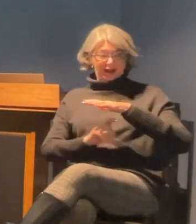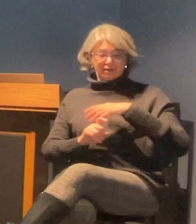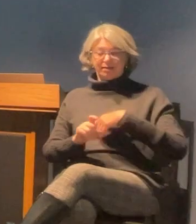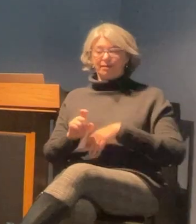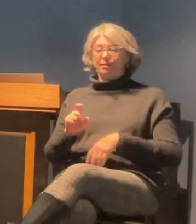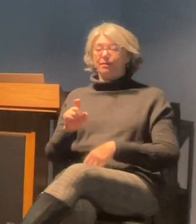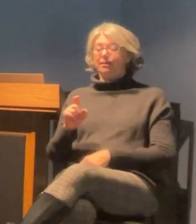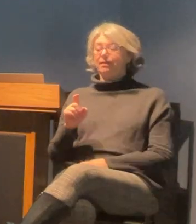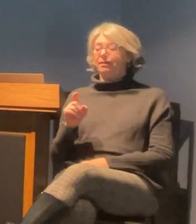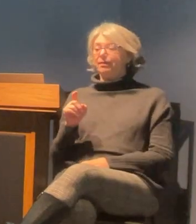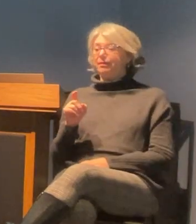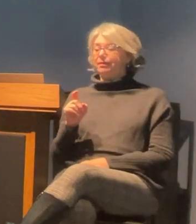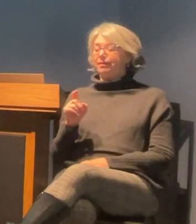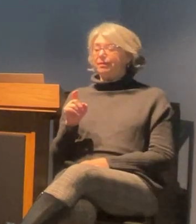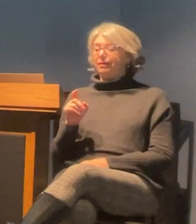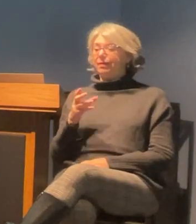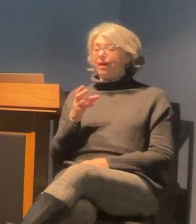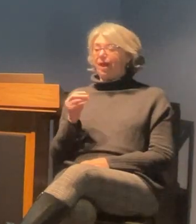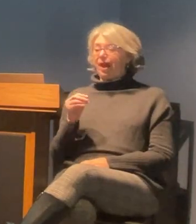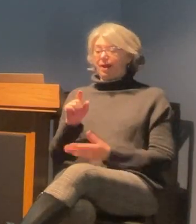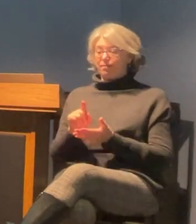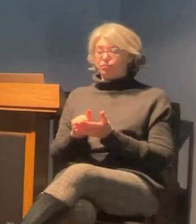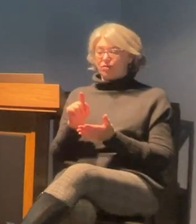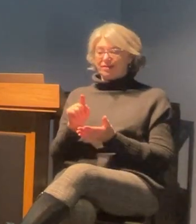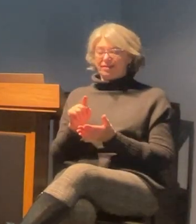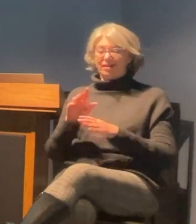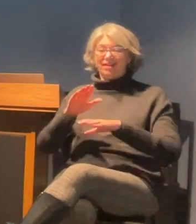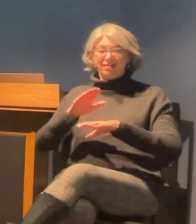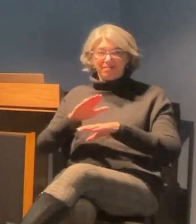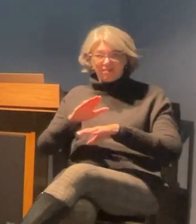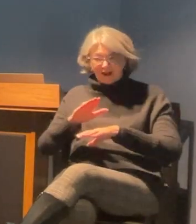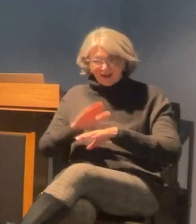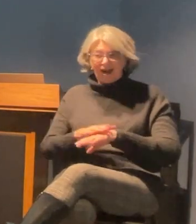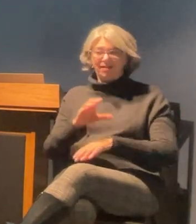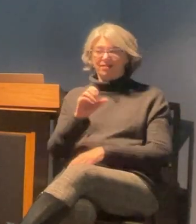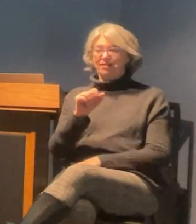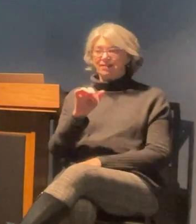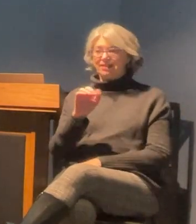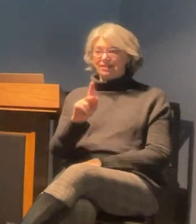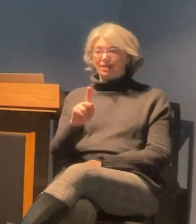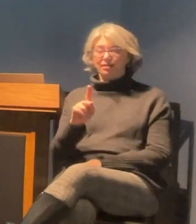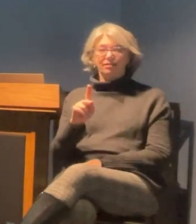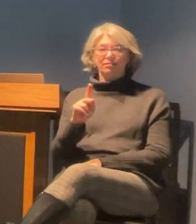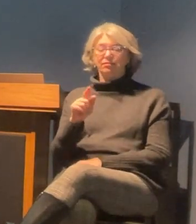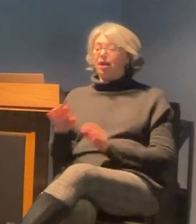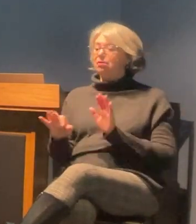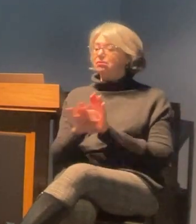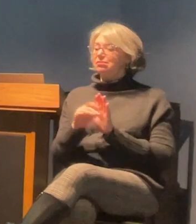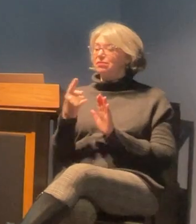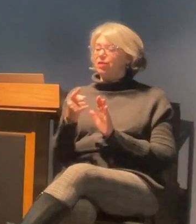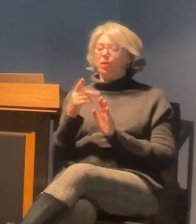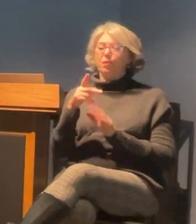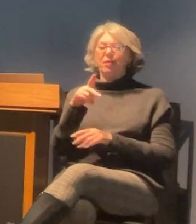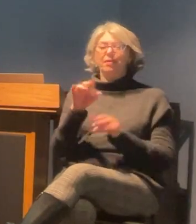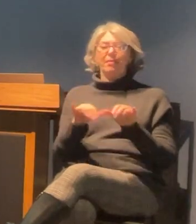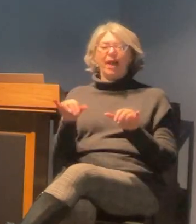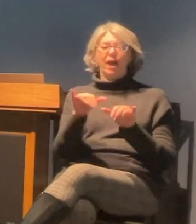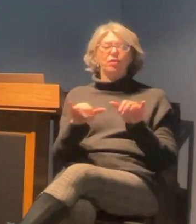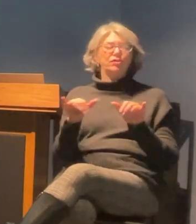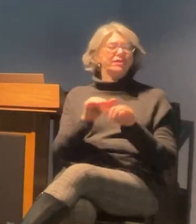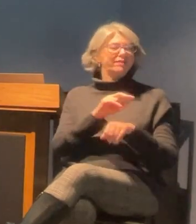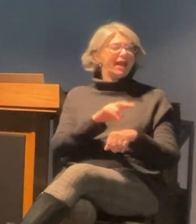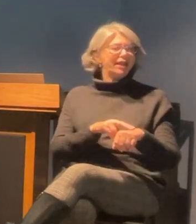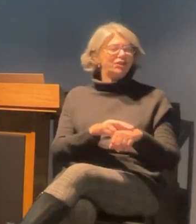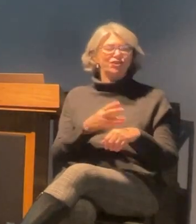and I printed it back on silk. And I chose something with patterns of like